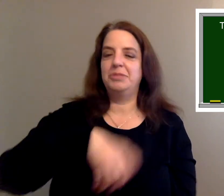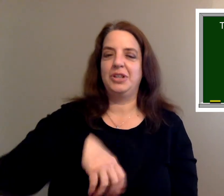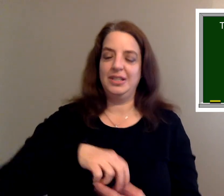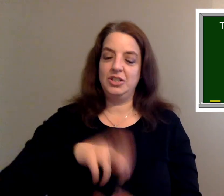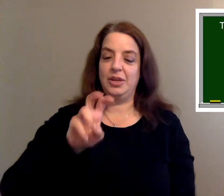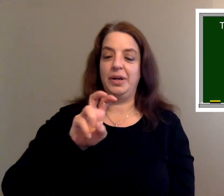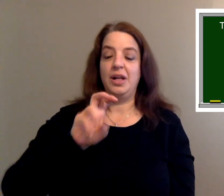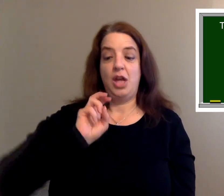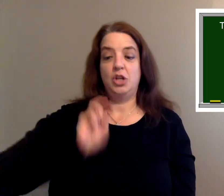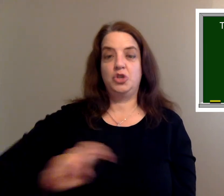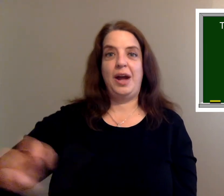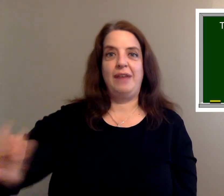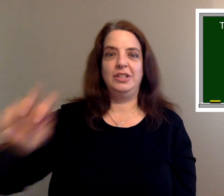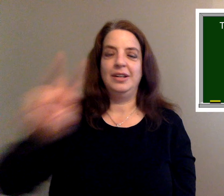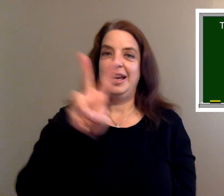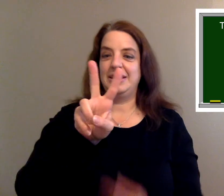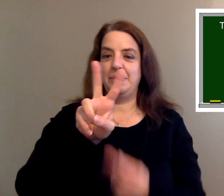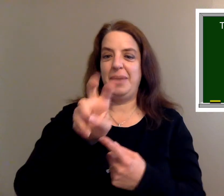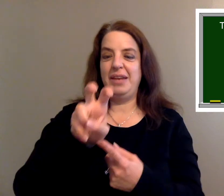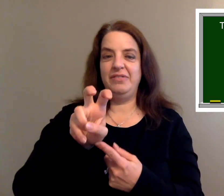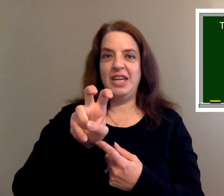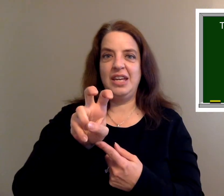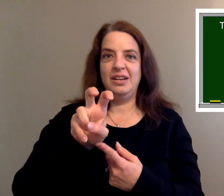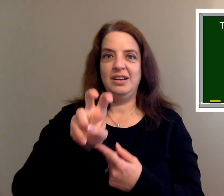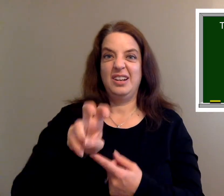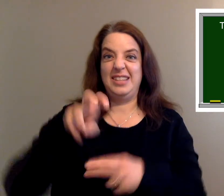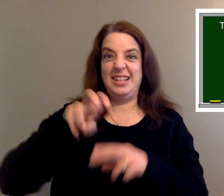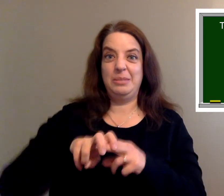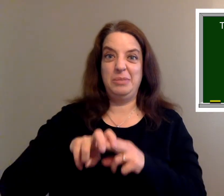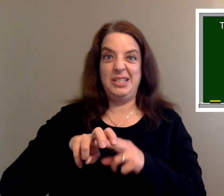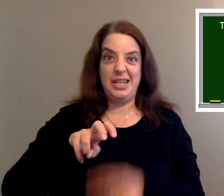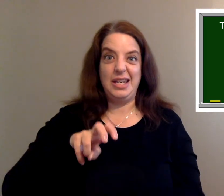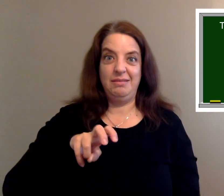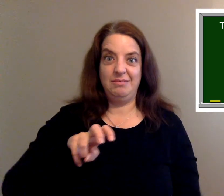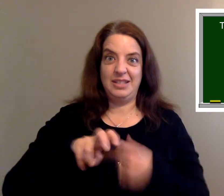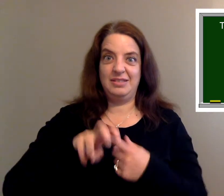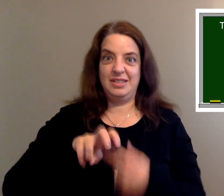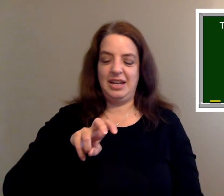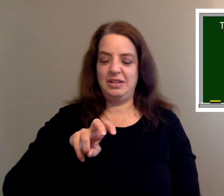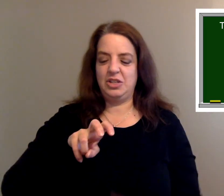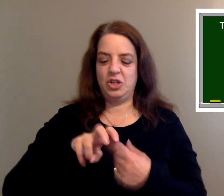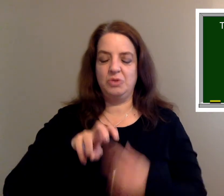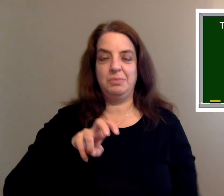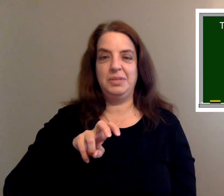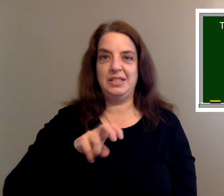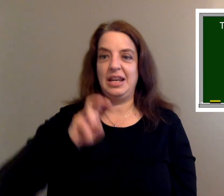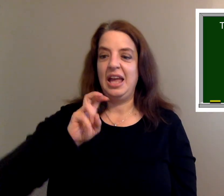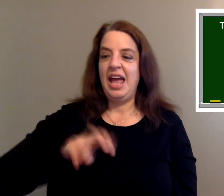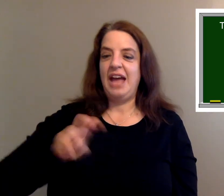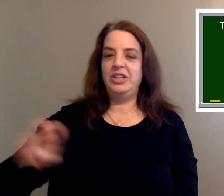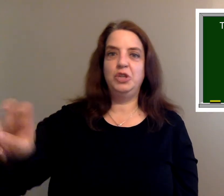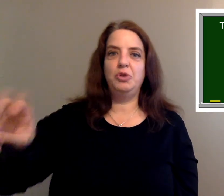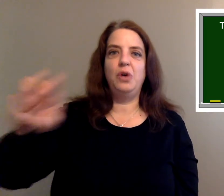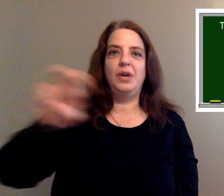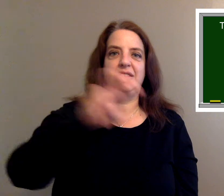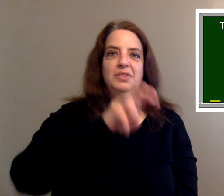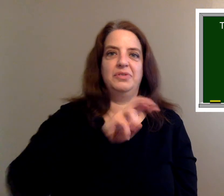didn't do that well. Travel. It's a bent V, because that's somebody sitting. That shows somebody sitting. And then you go lots of different